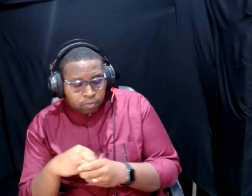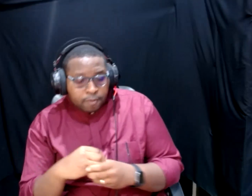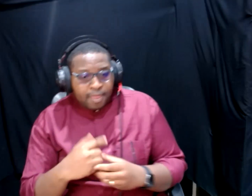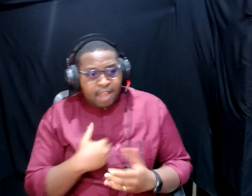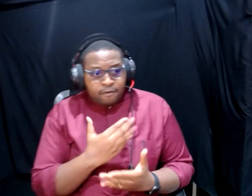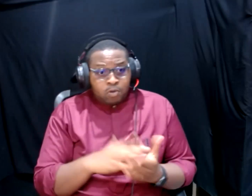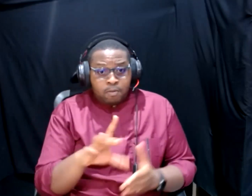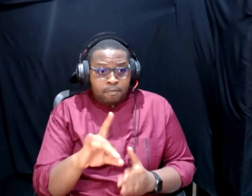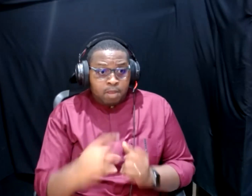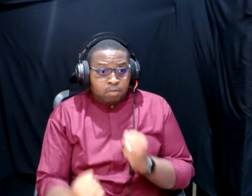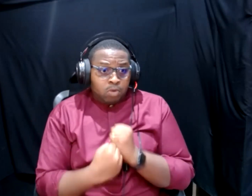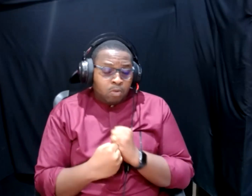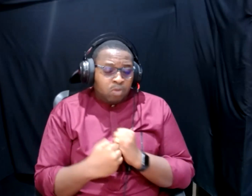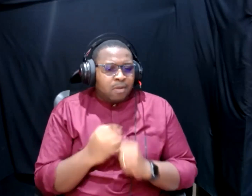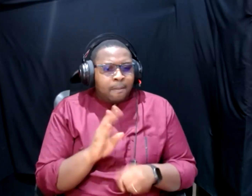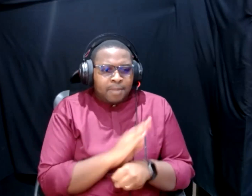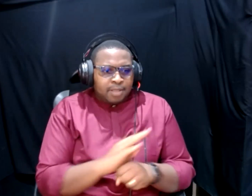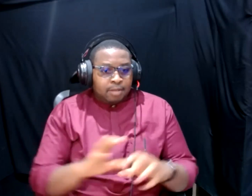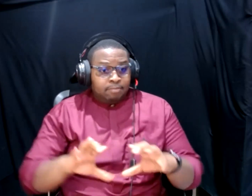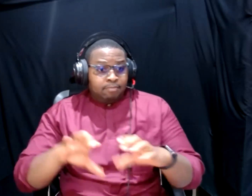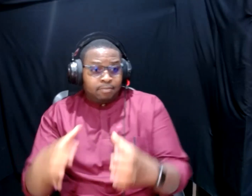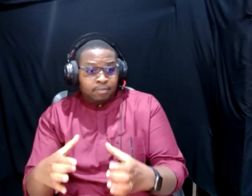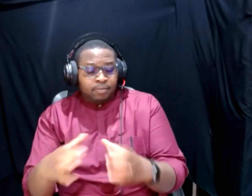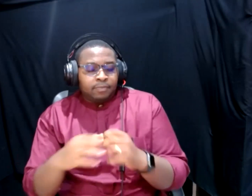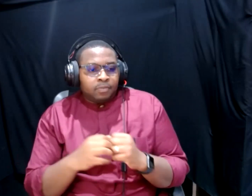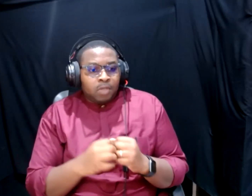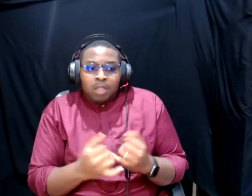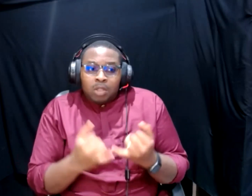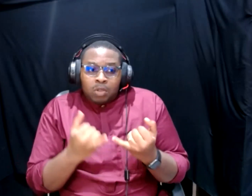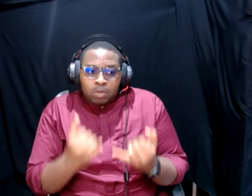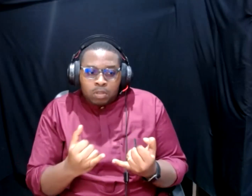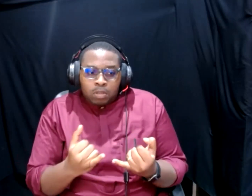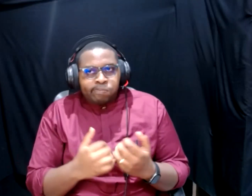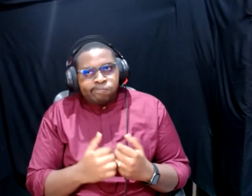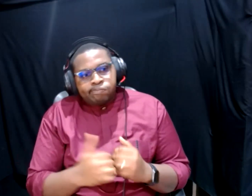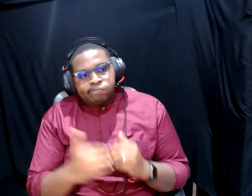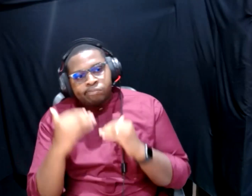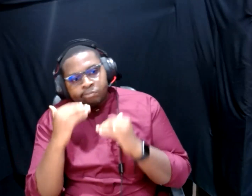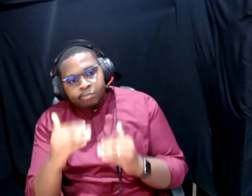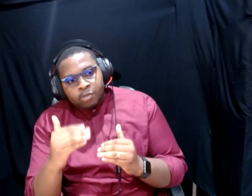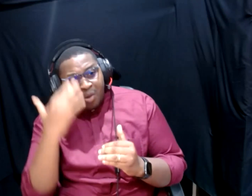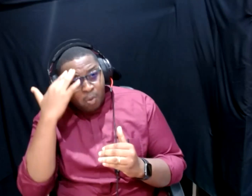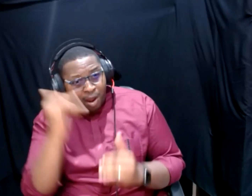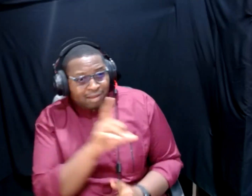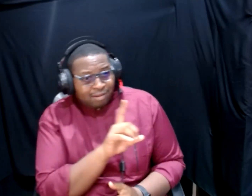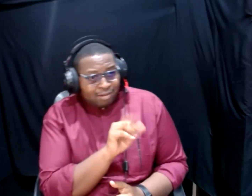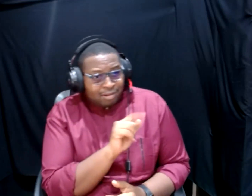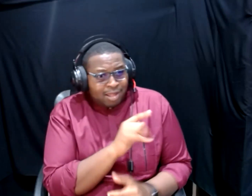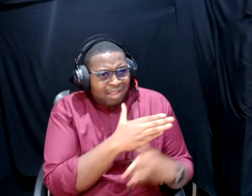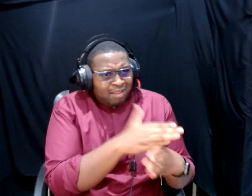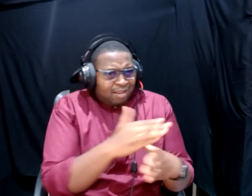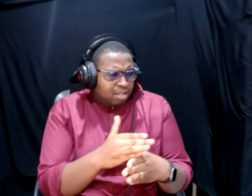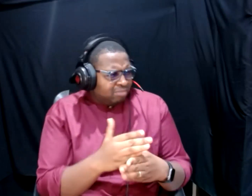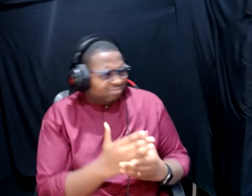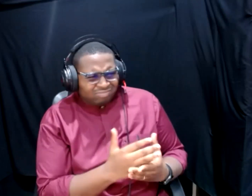Business Council and Econ Northwest. To date, these efforts have been severely limited by the barriers in data sharing that this employment department rule